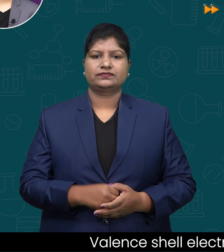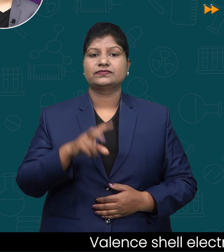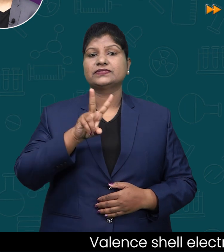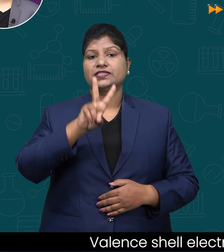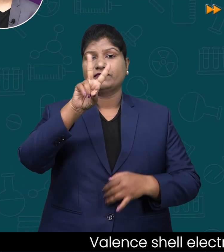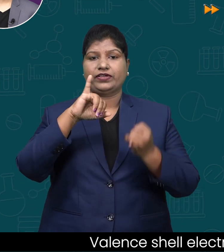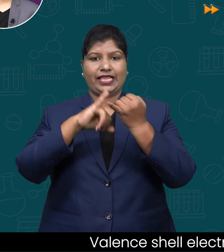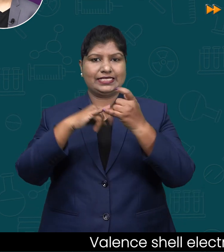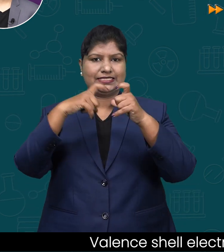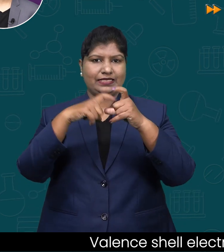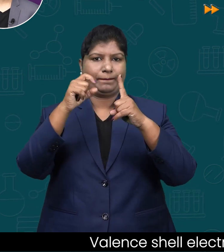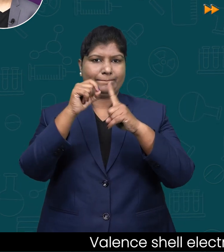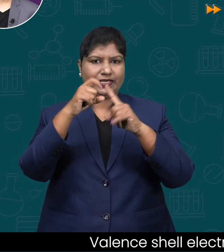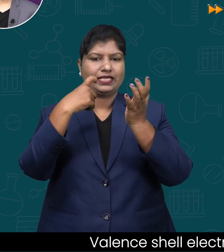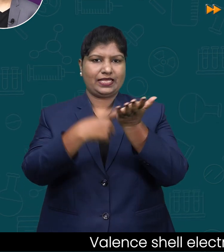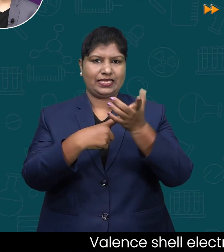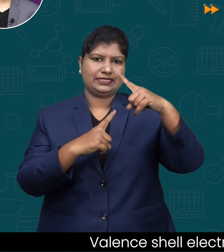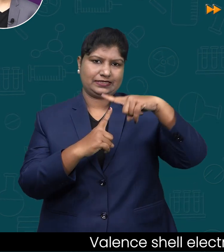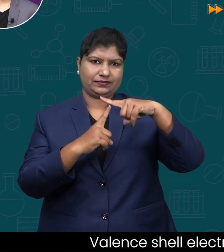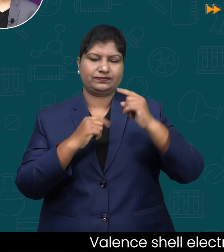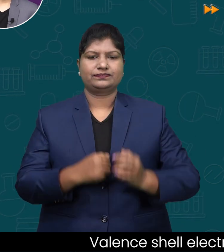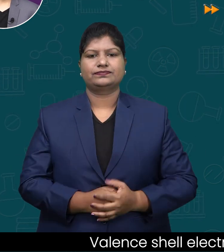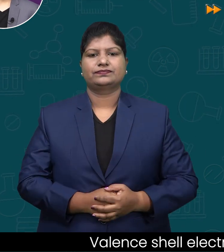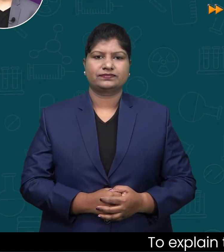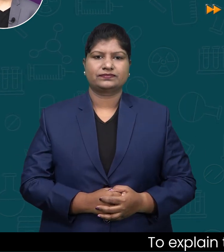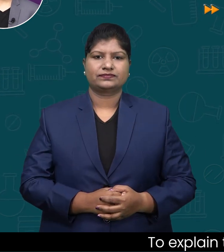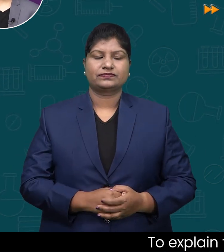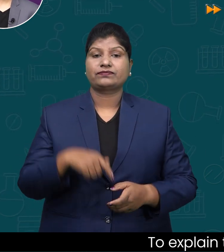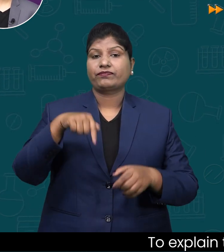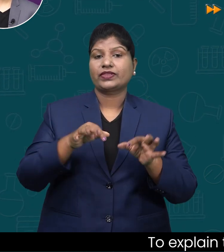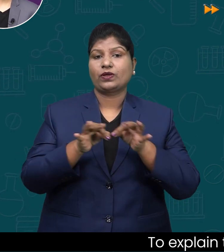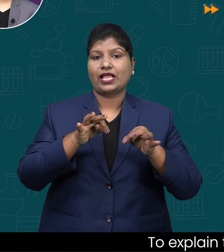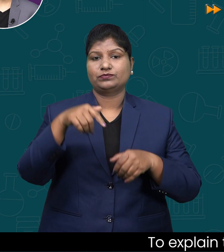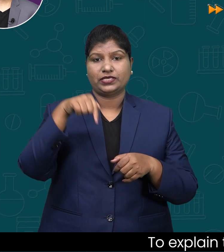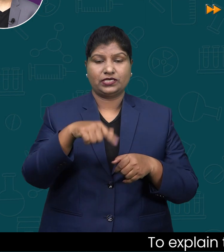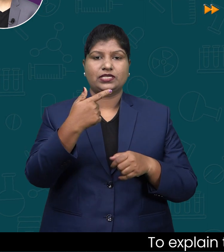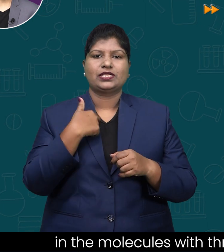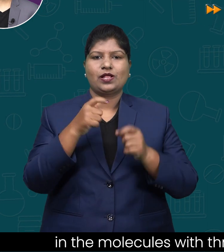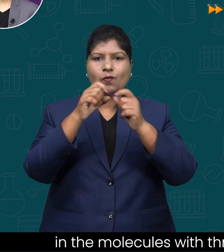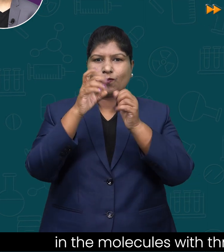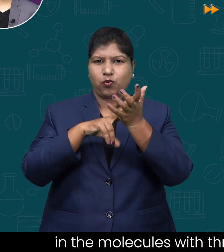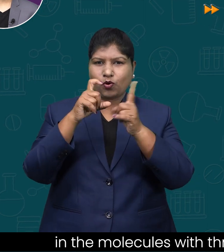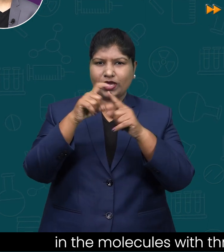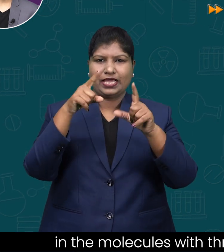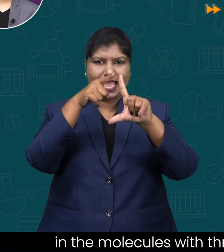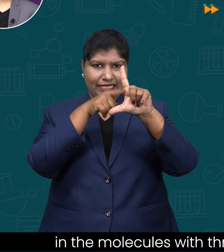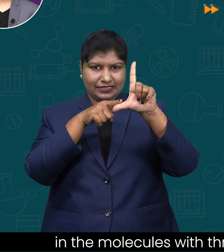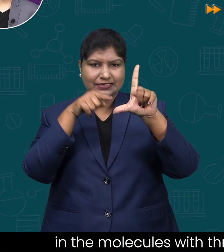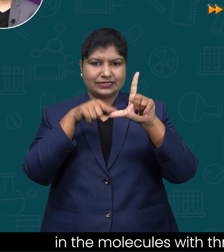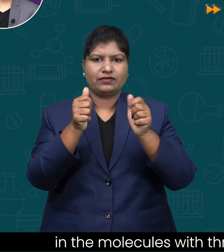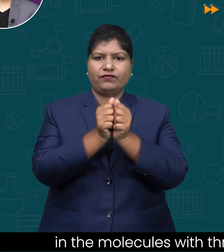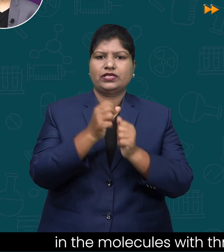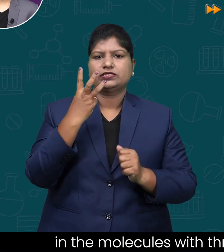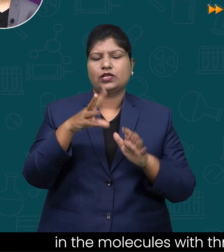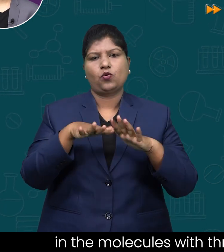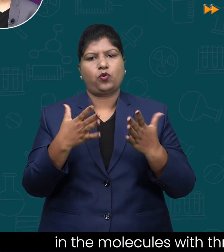Valence shell electron pair repulsion theory. To explain the bond angles in the molecules with